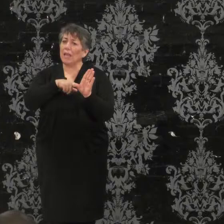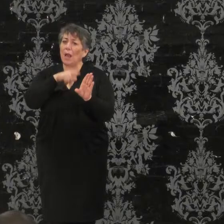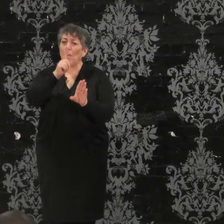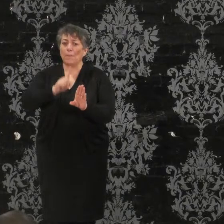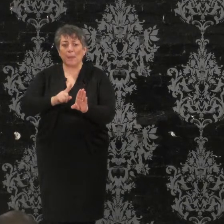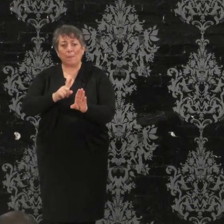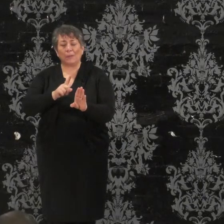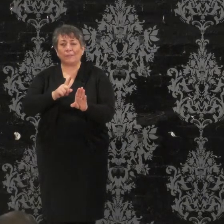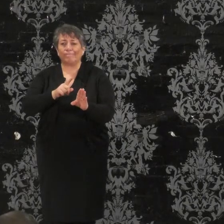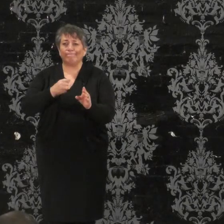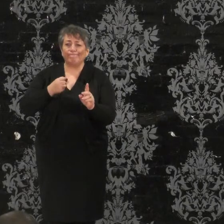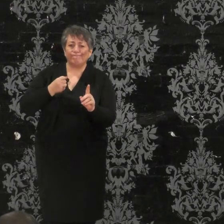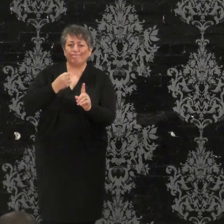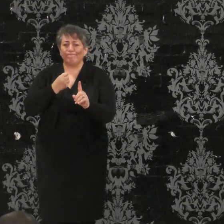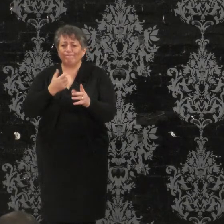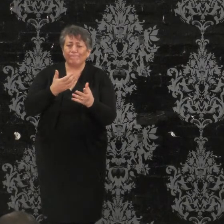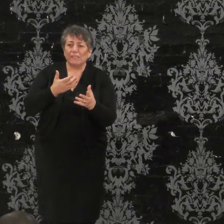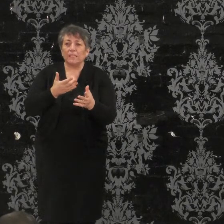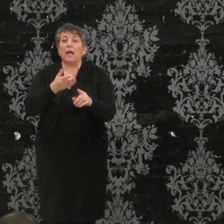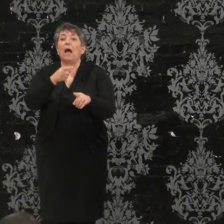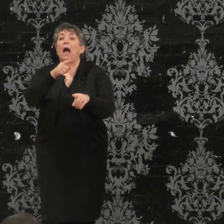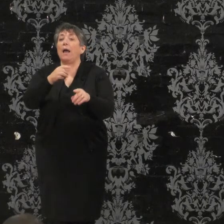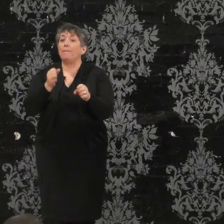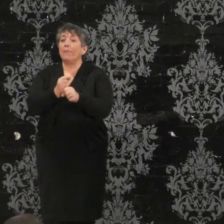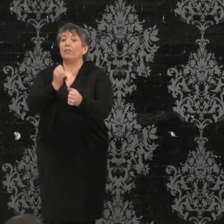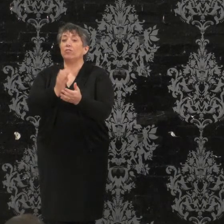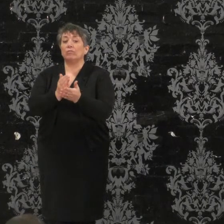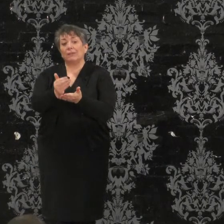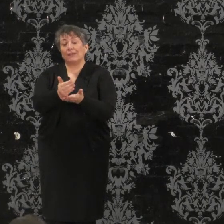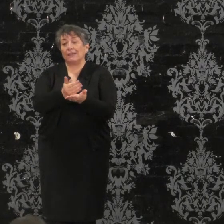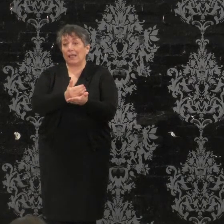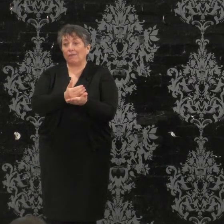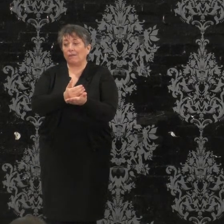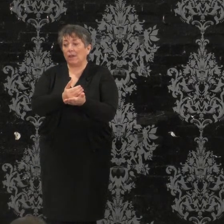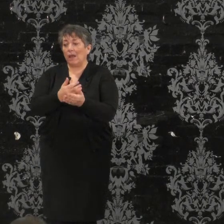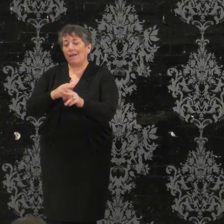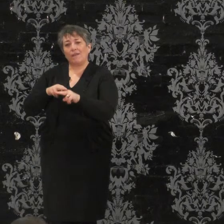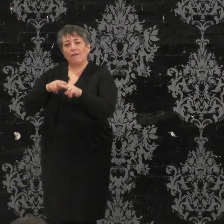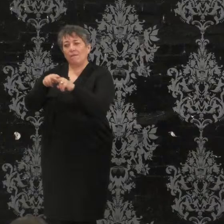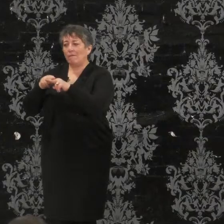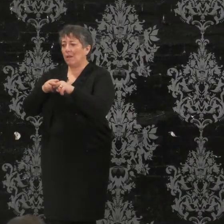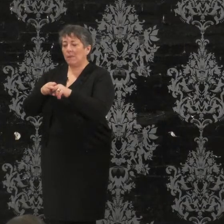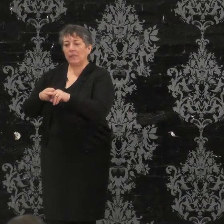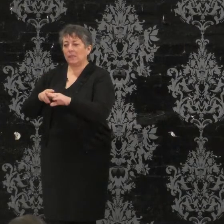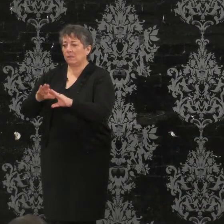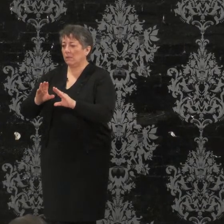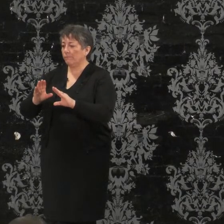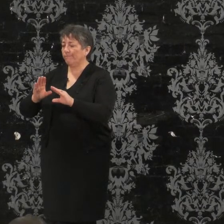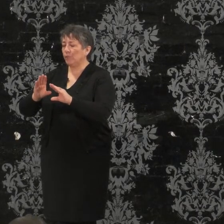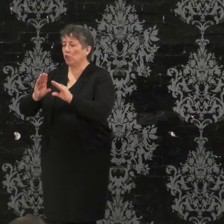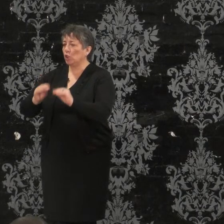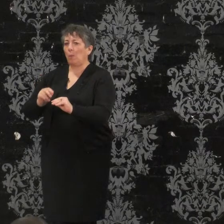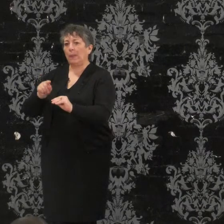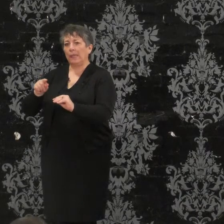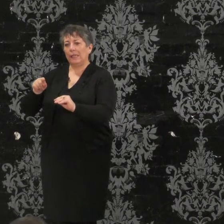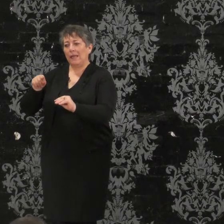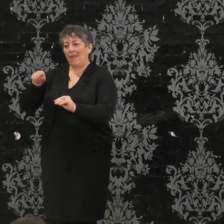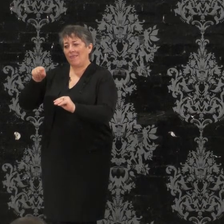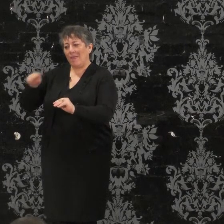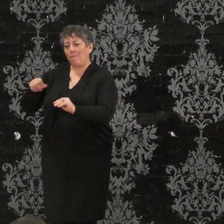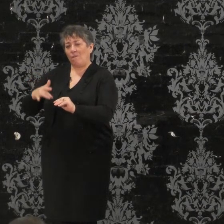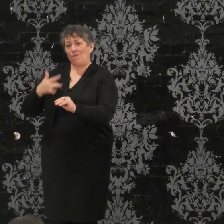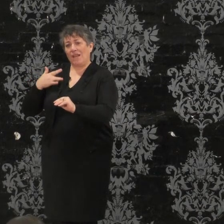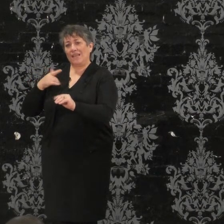city and preventing other families from having to go through the pain yours has gone through. You